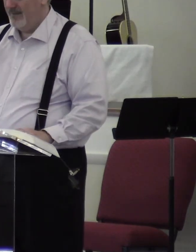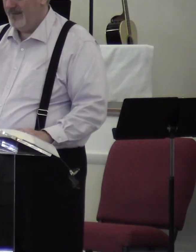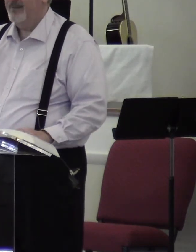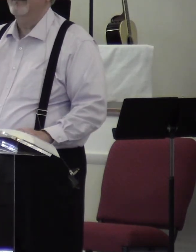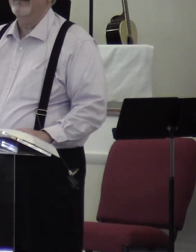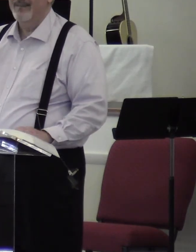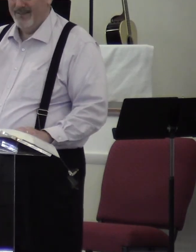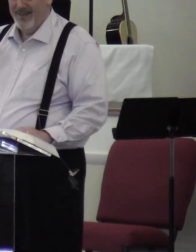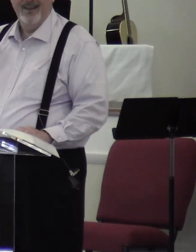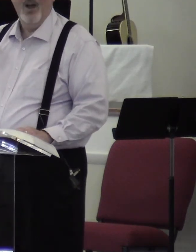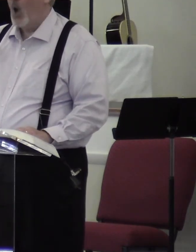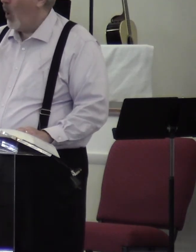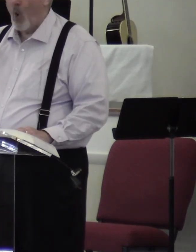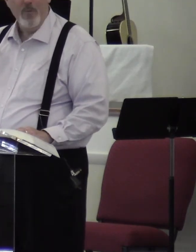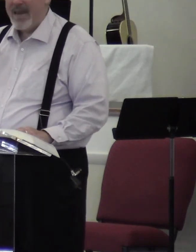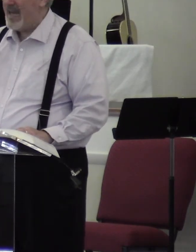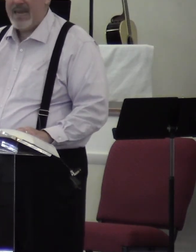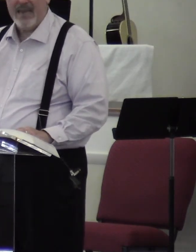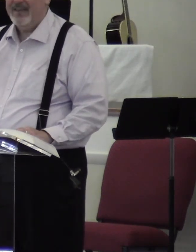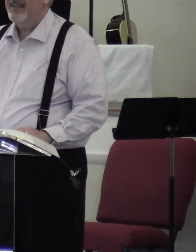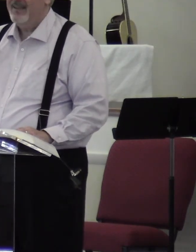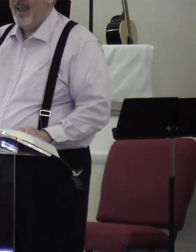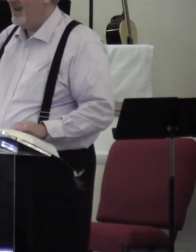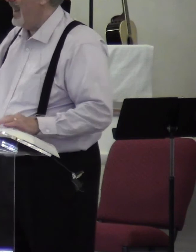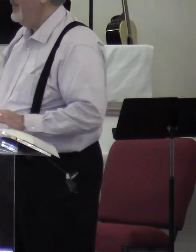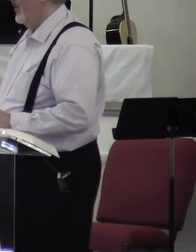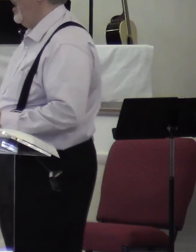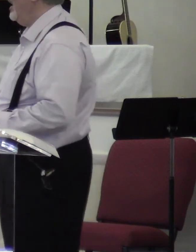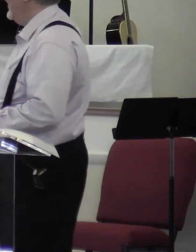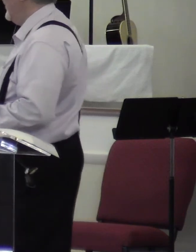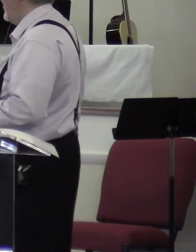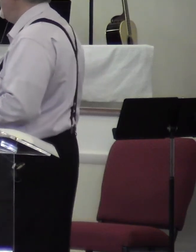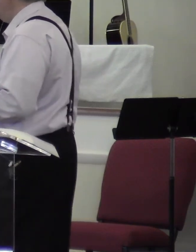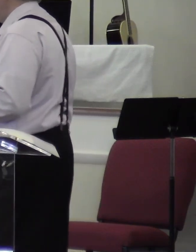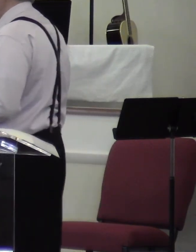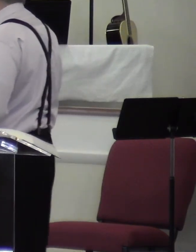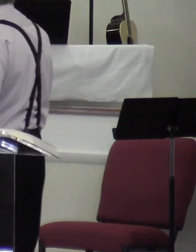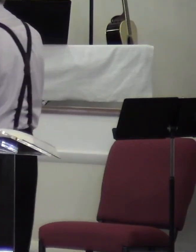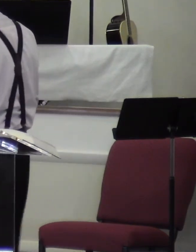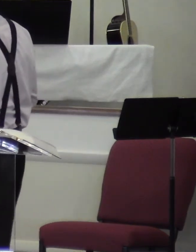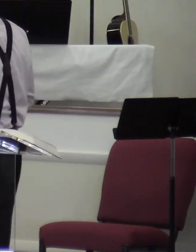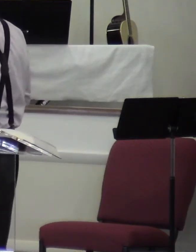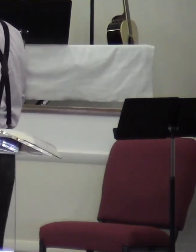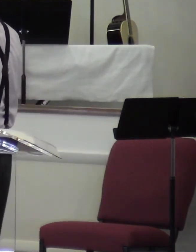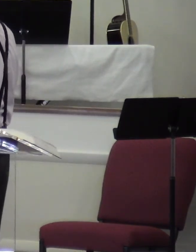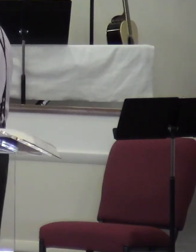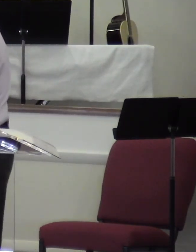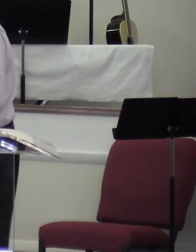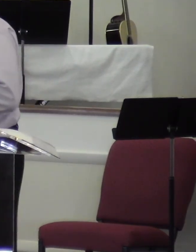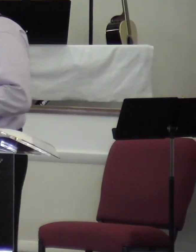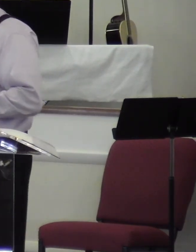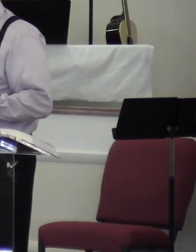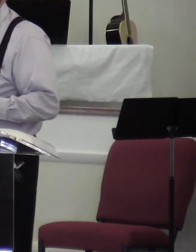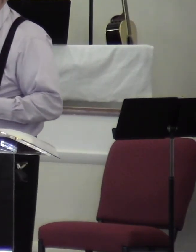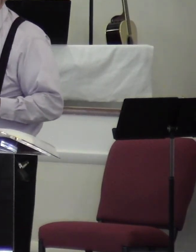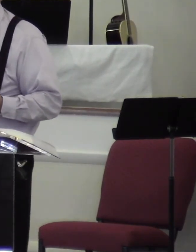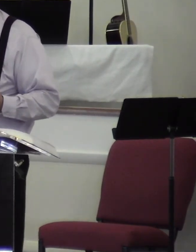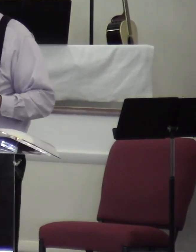Amen. Oh, me. And for all of us, we ought to be saying, oh me, because we're not doing